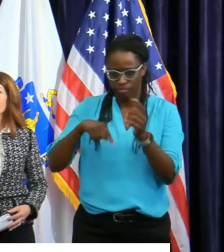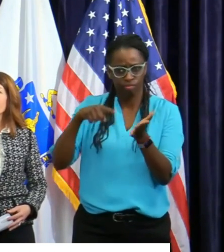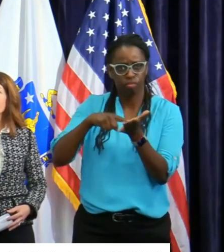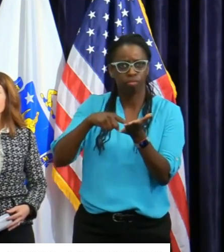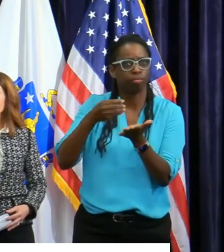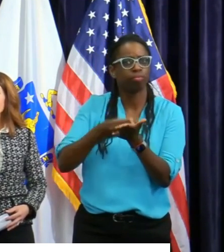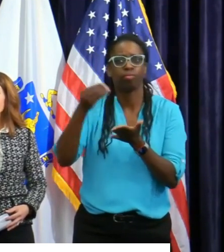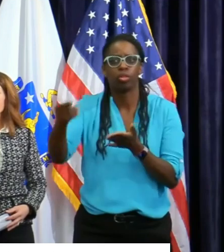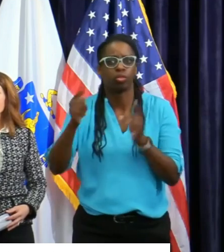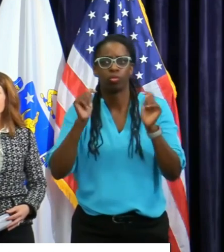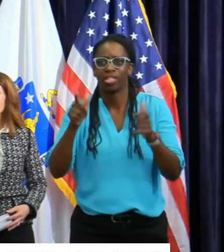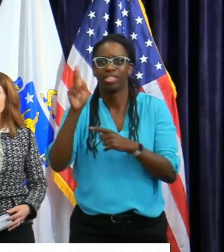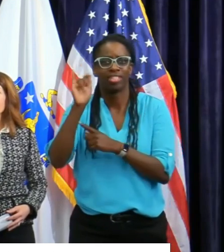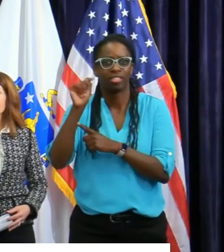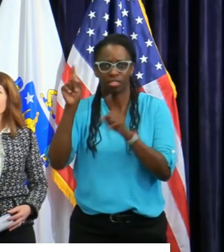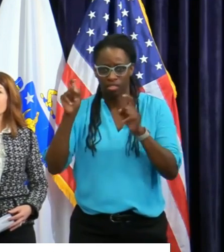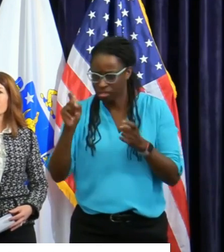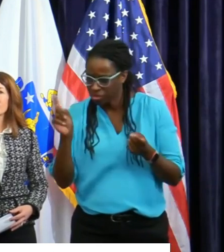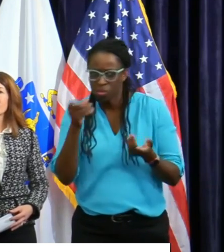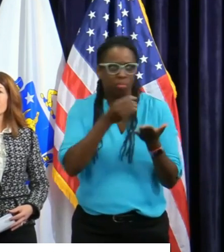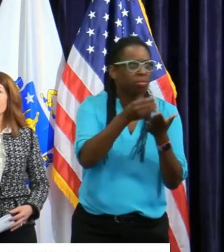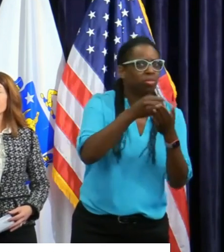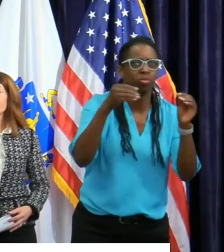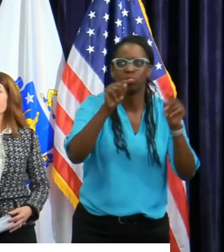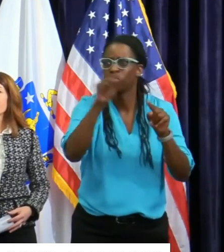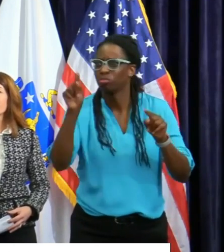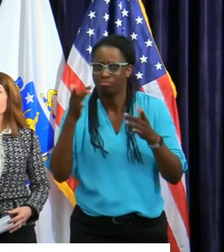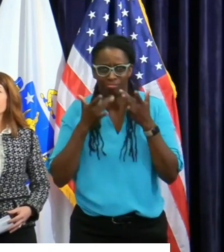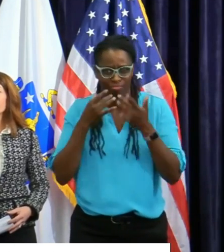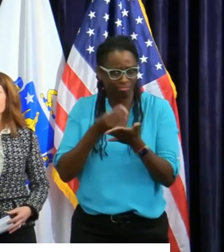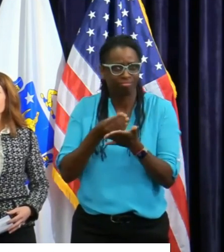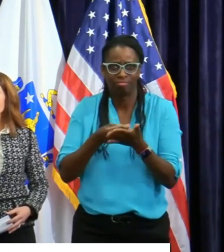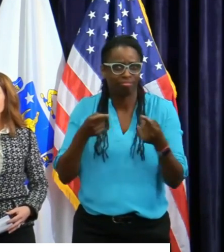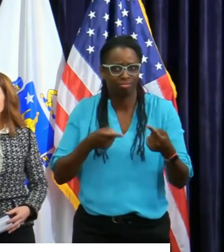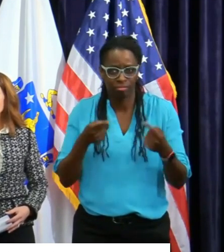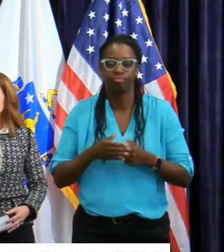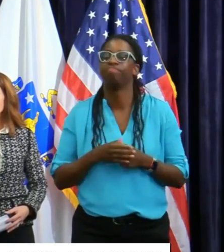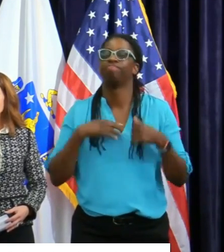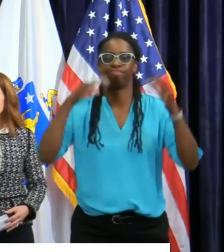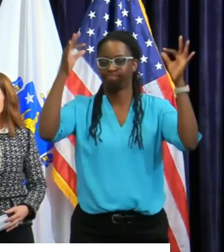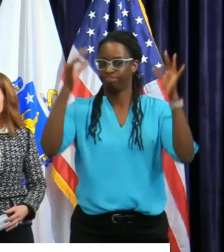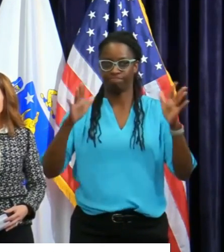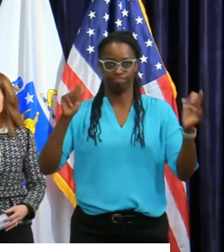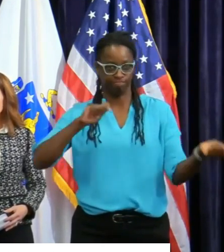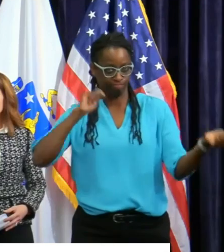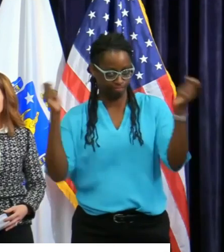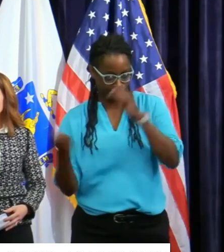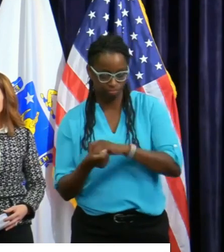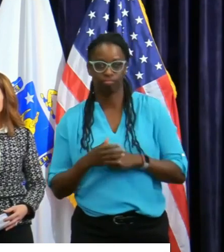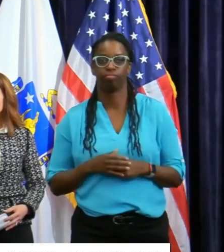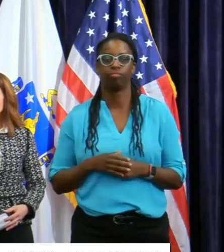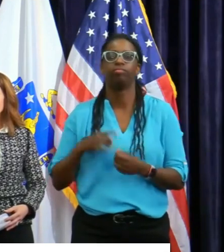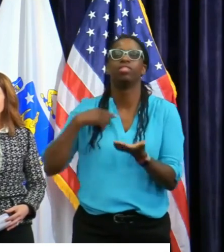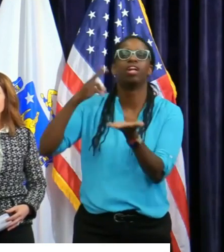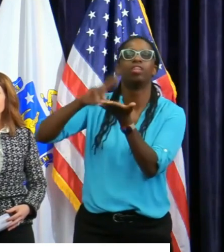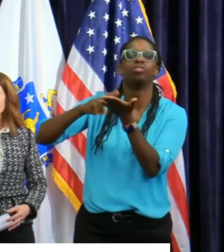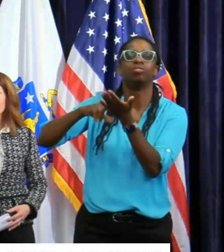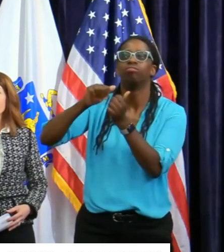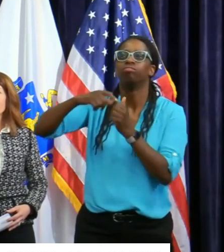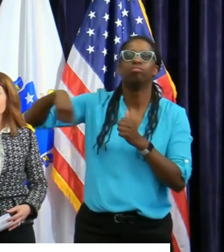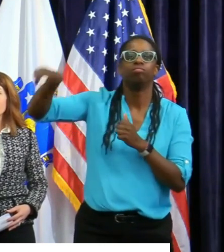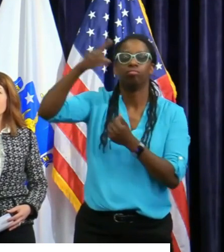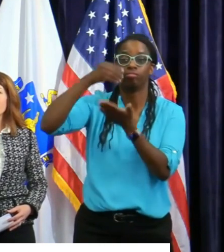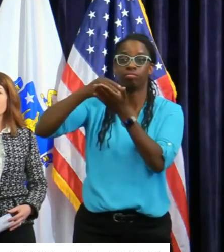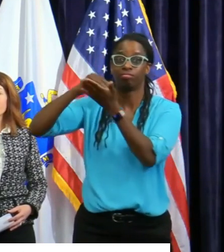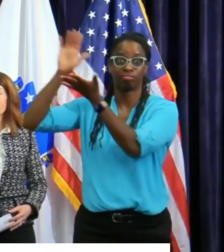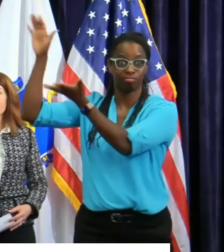have been major barriers. This massive distribution effort and the long-term bulk purchasing agreement will make a real